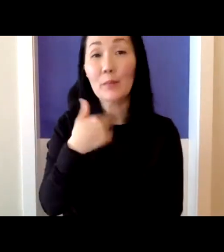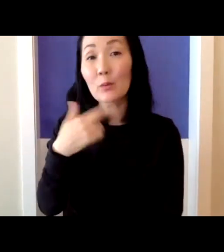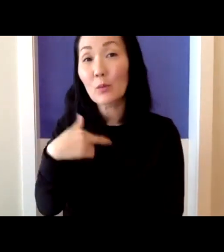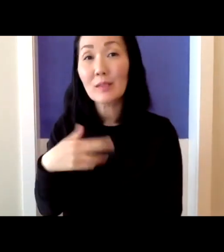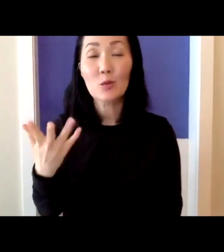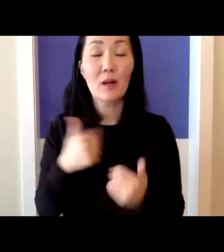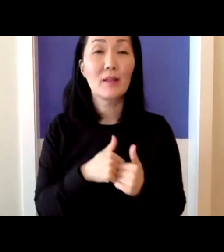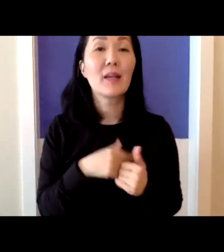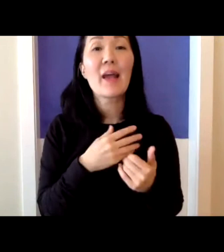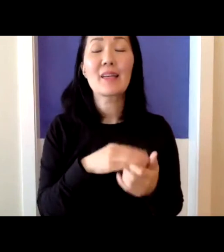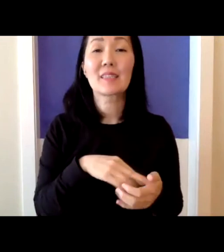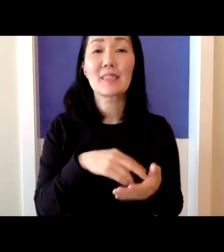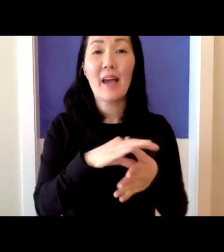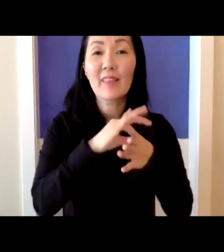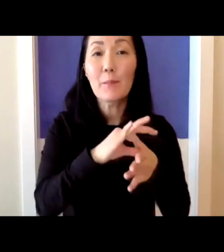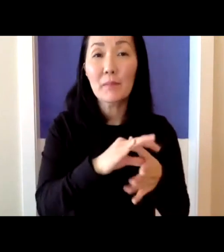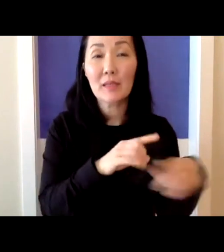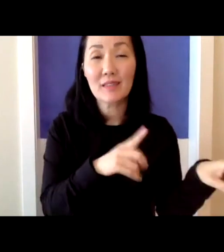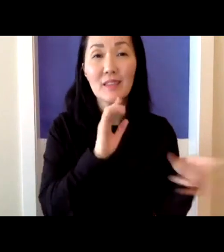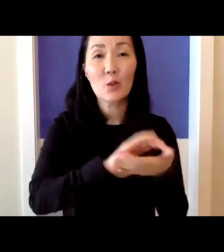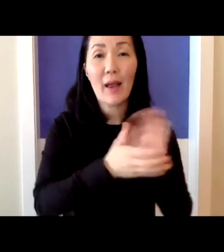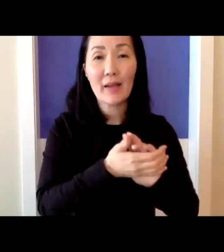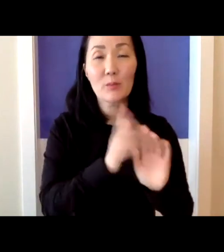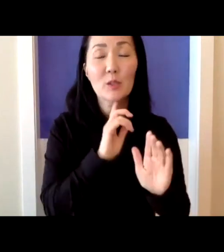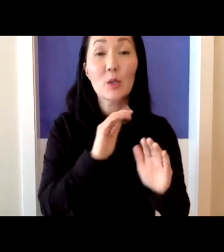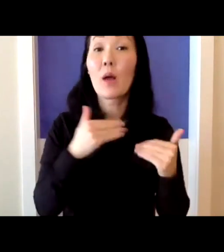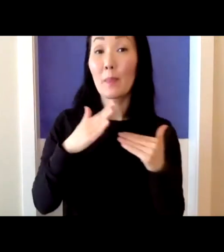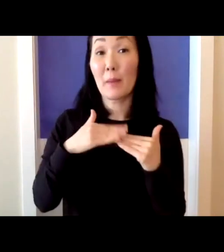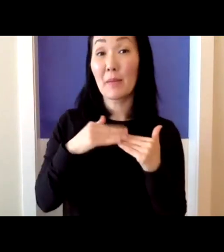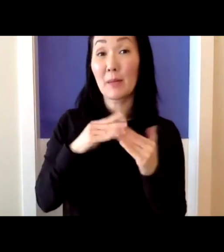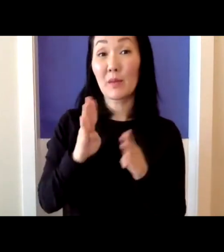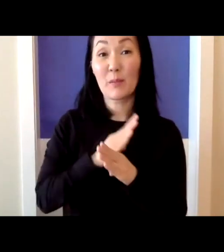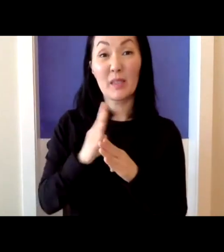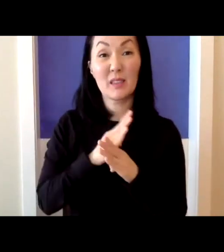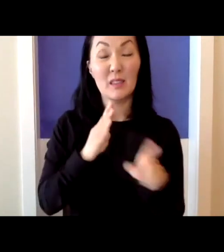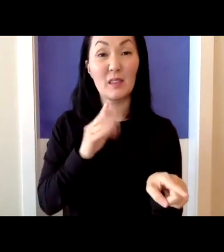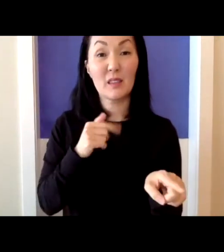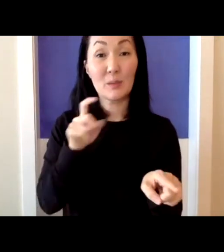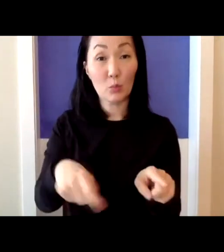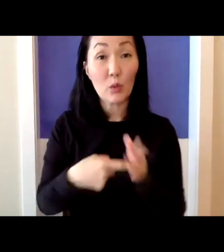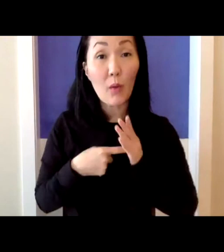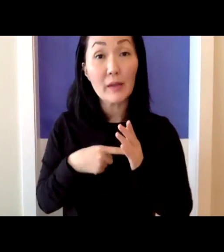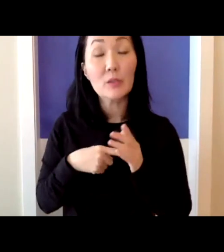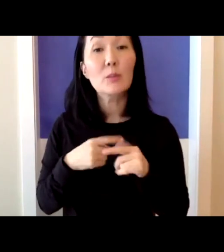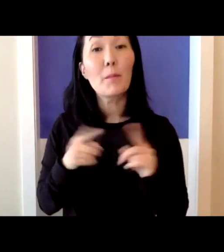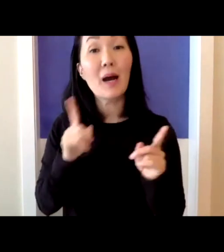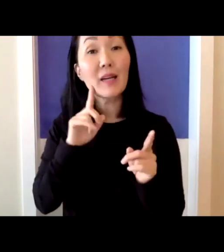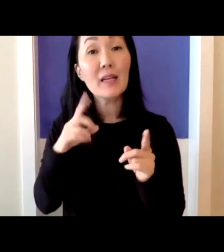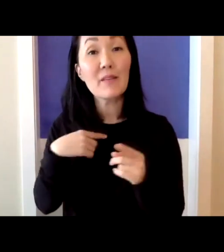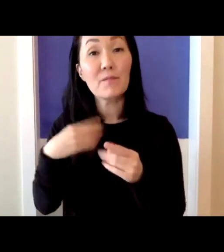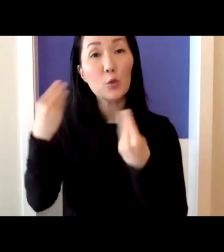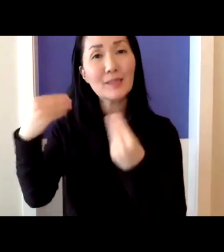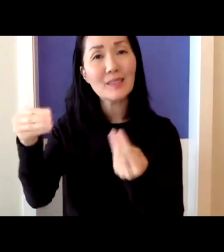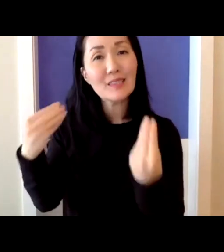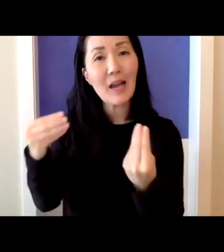and paying someone to cook it, the literal minimum a business needs to get your money. But when you're selling cloud digital goods, you know,